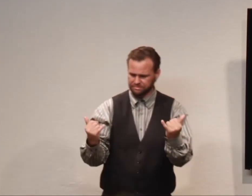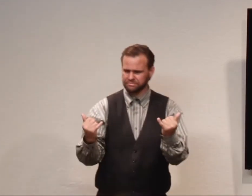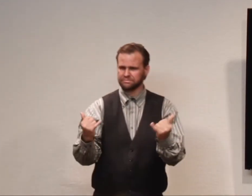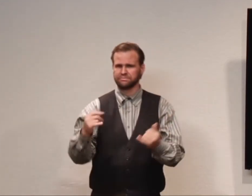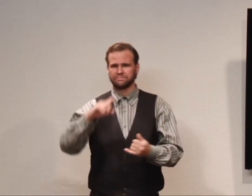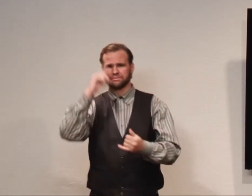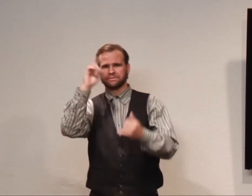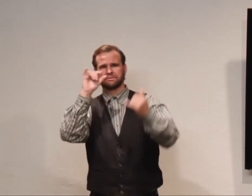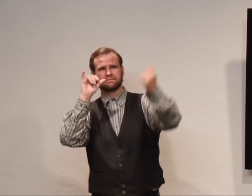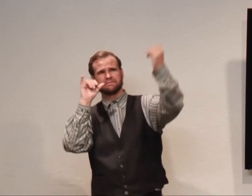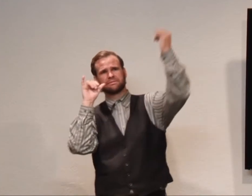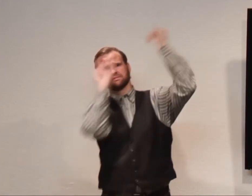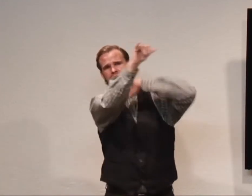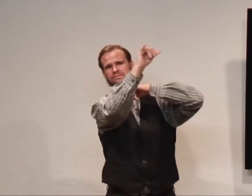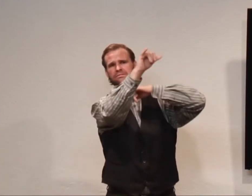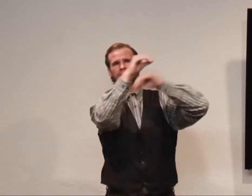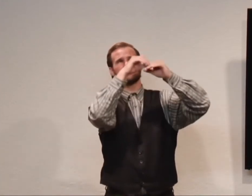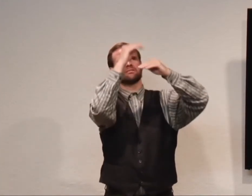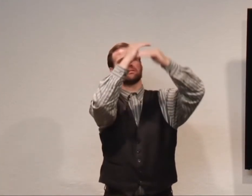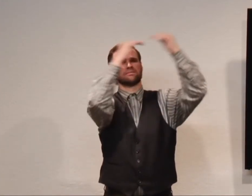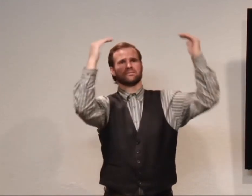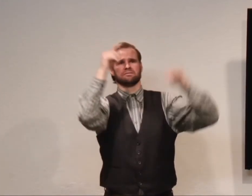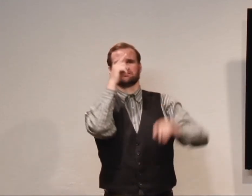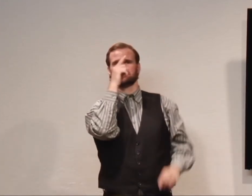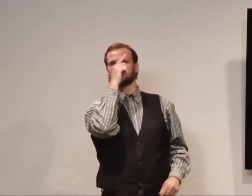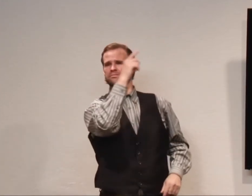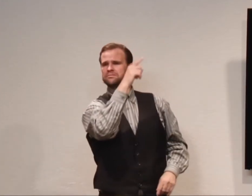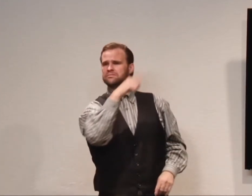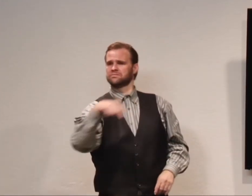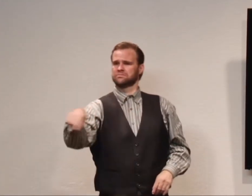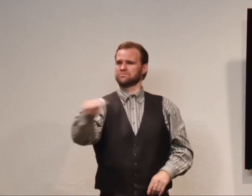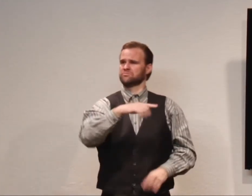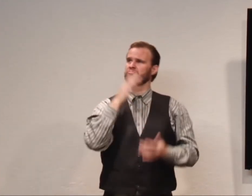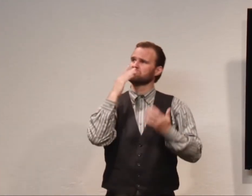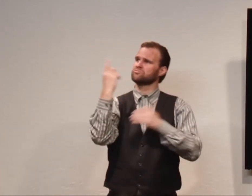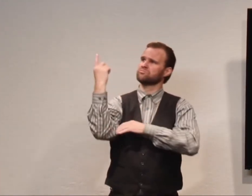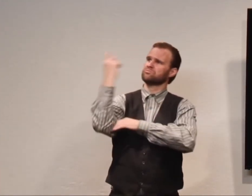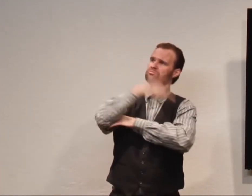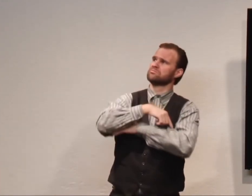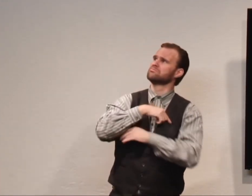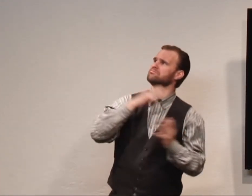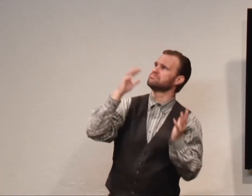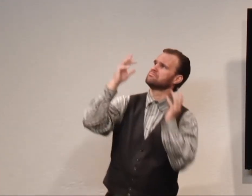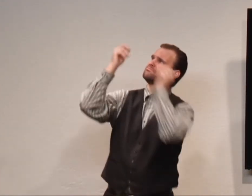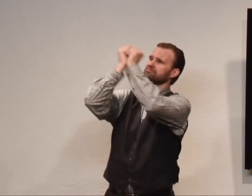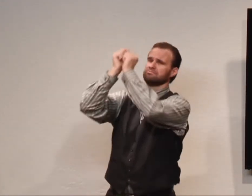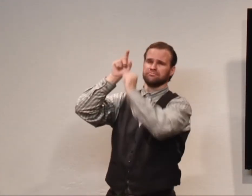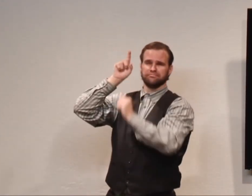Jesus Christ now is eternal and he is in heaven. Revelation chapter 1.